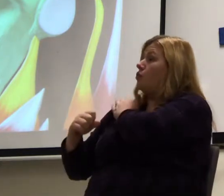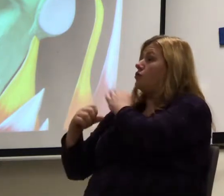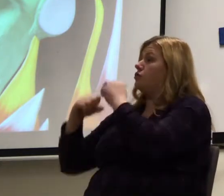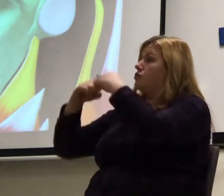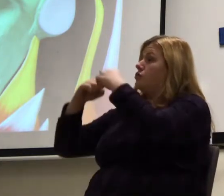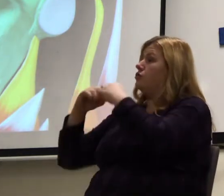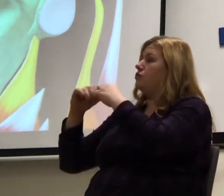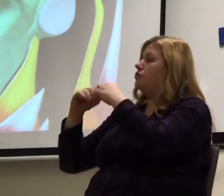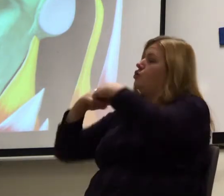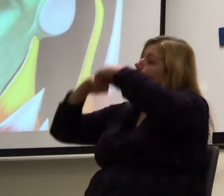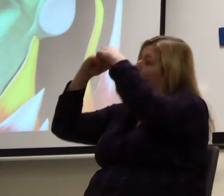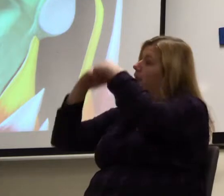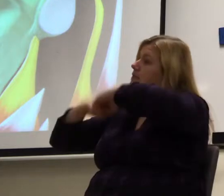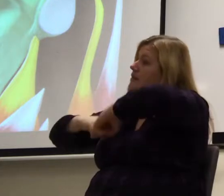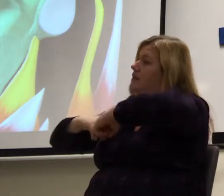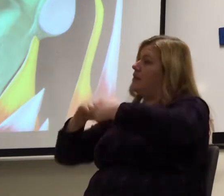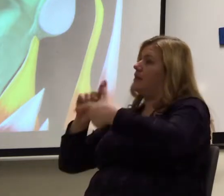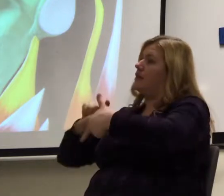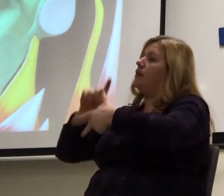Let's see